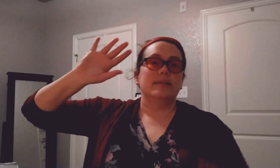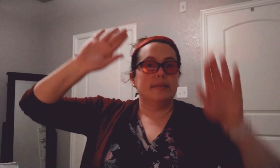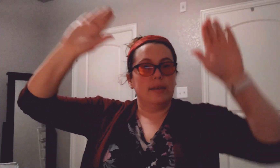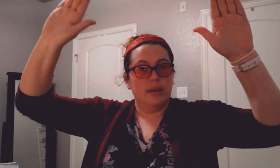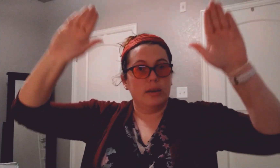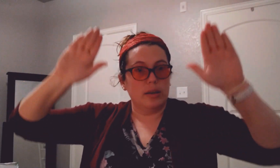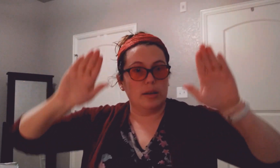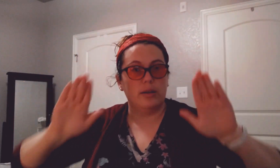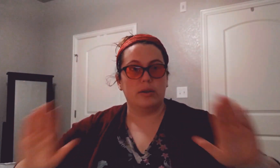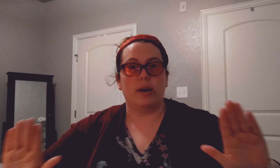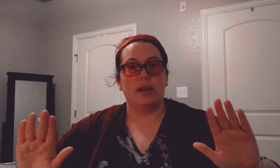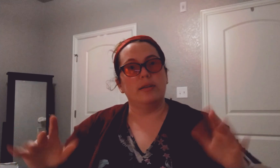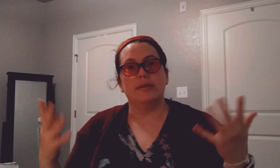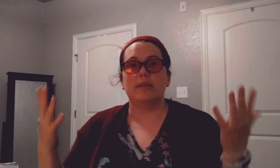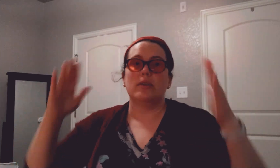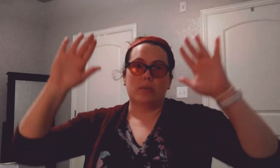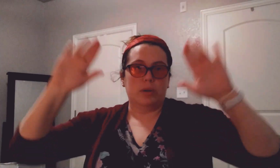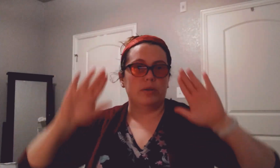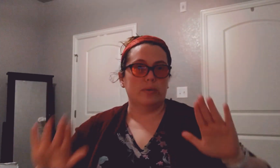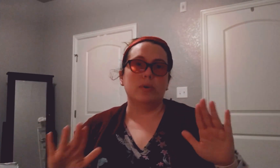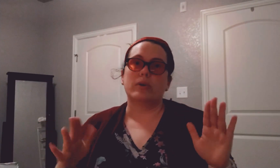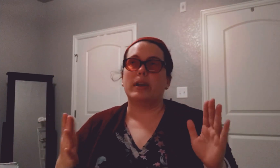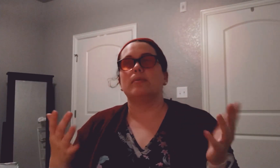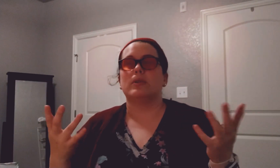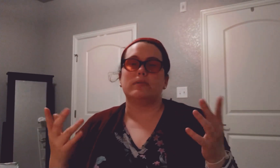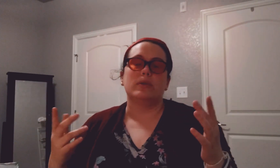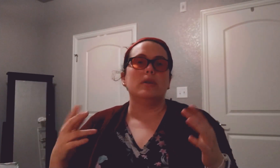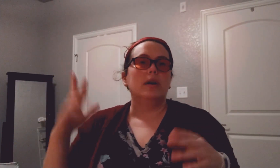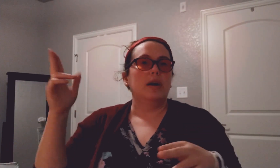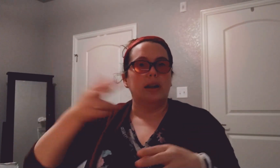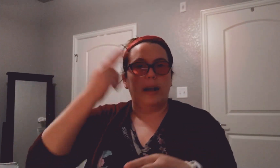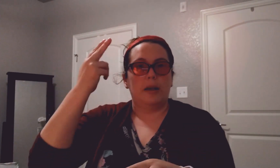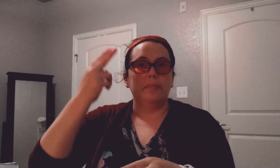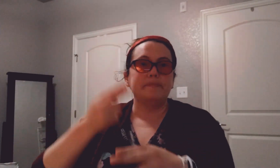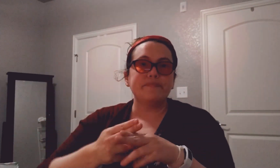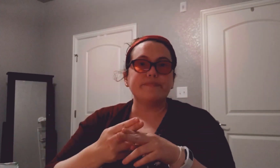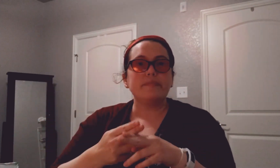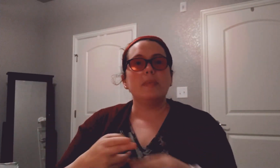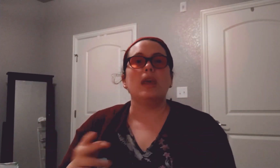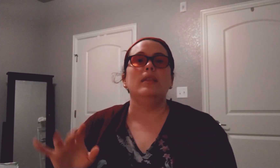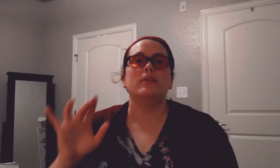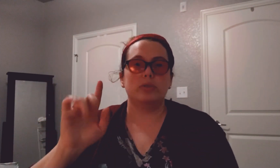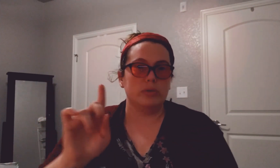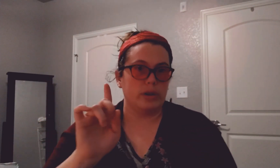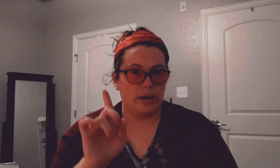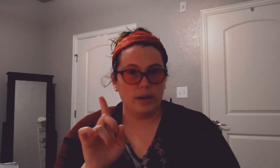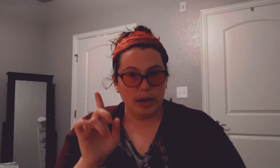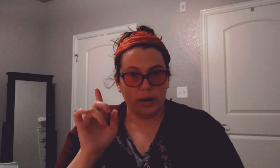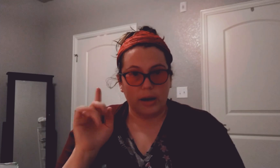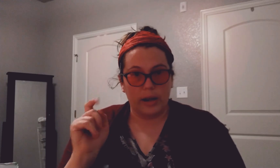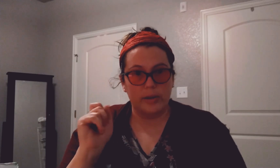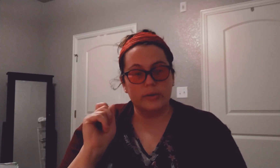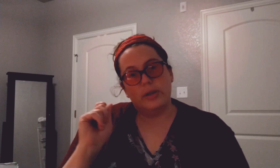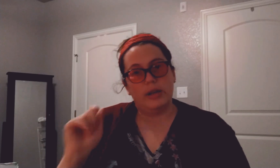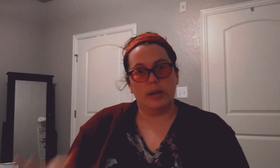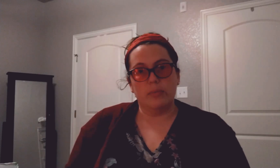His great, this is also wonderful, great, wonderful name. And then surely, I used an idiom